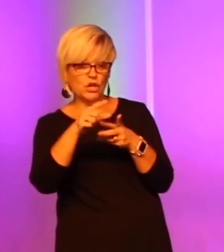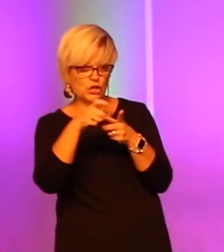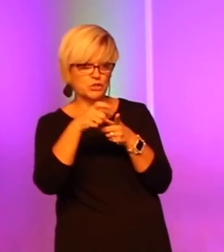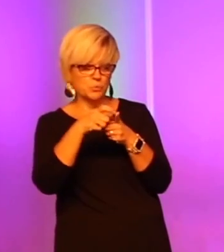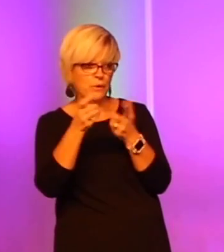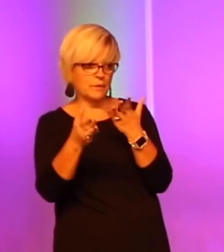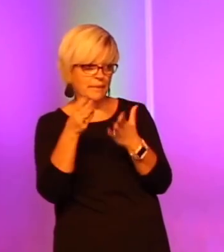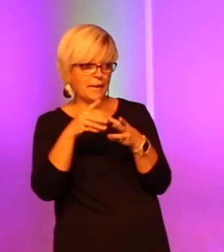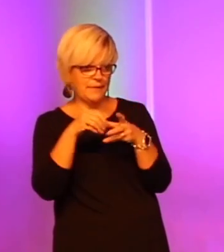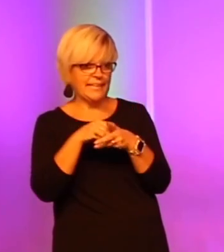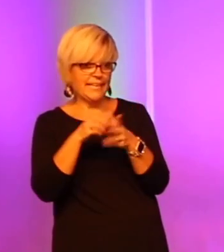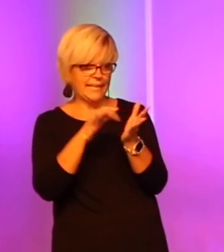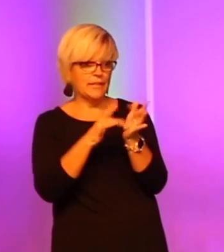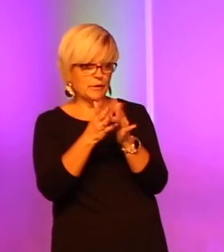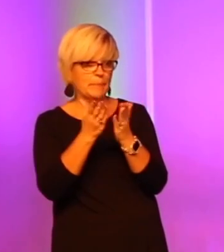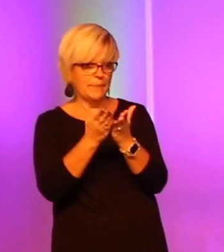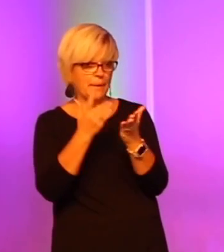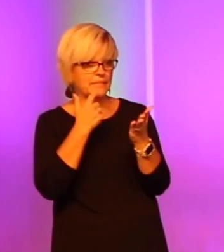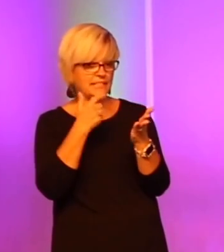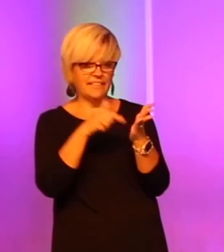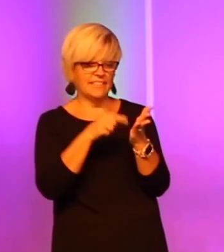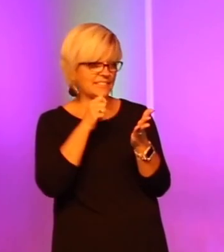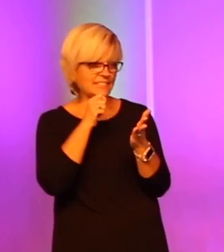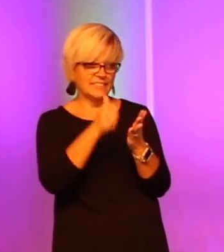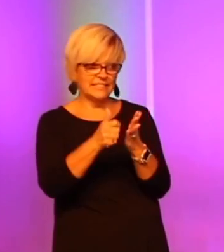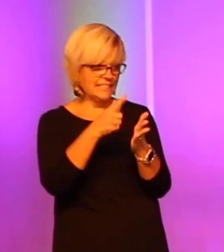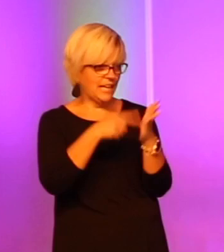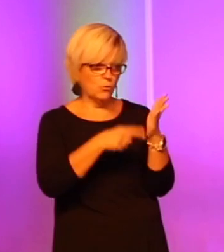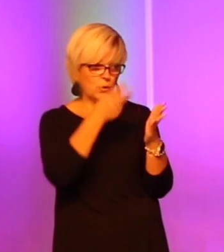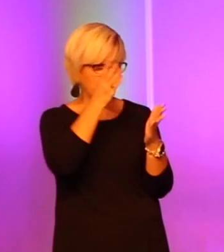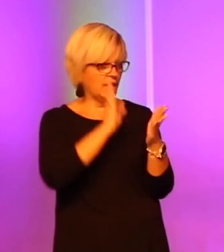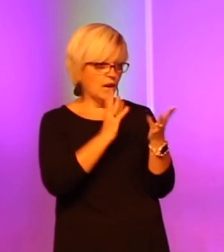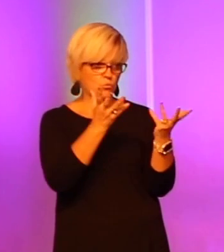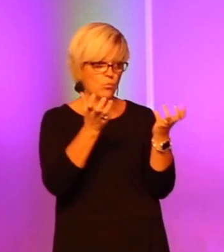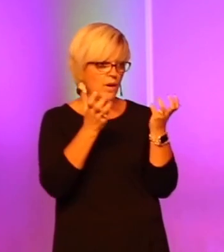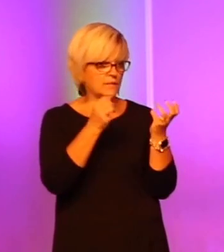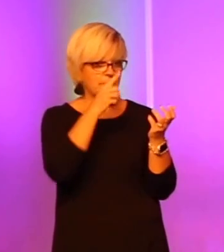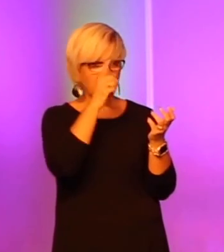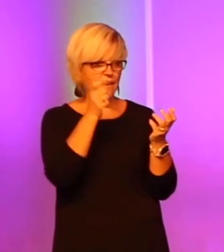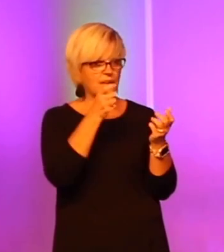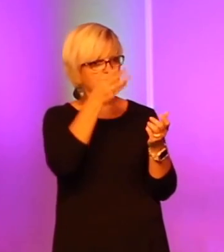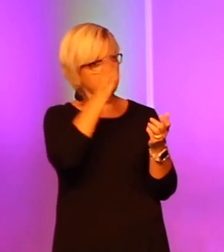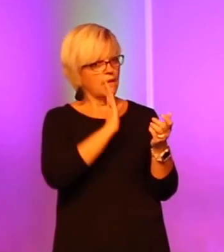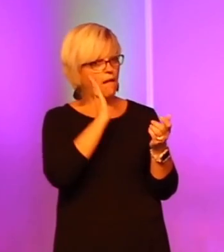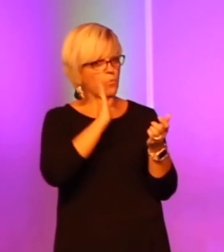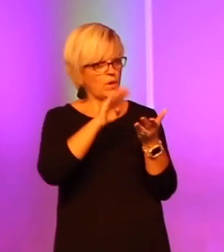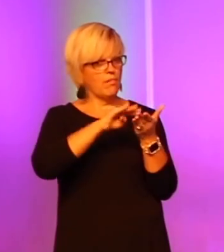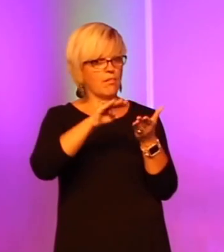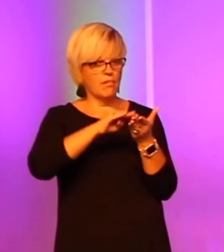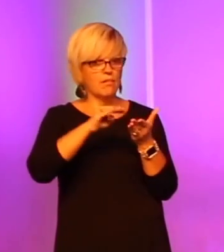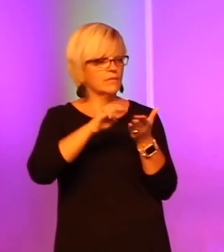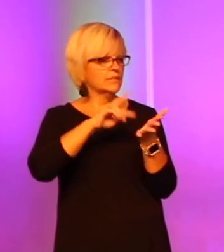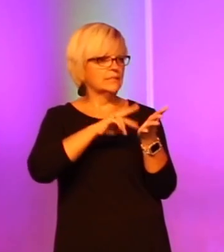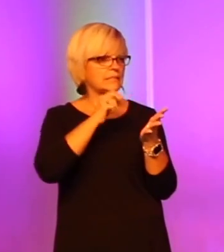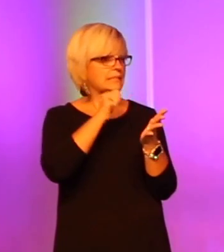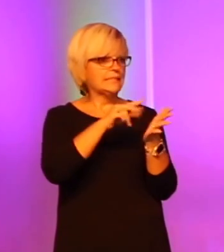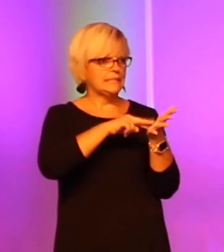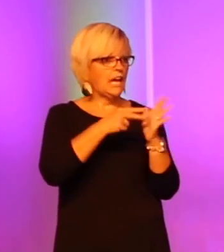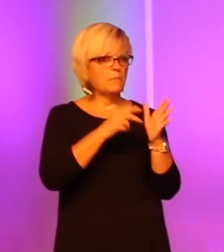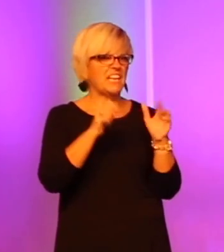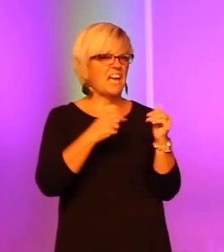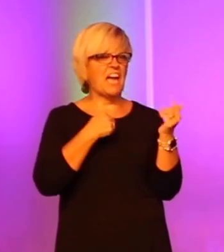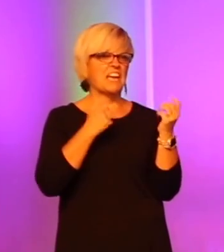He uses some strong language to say this is not how God works. Because God's gracious doesn't mean you can have a license now to sin and